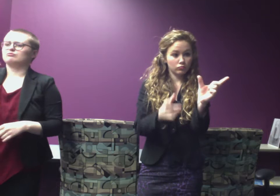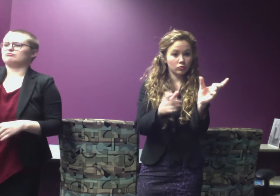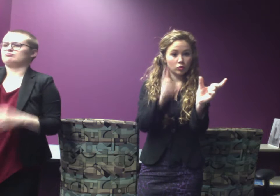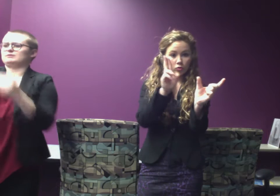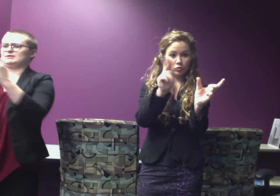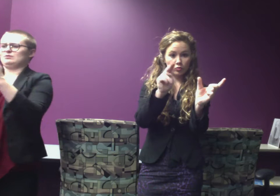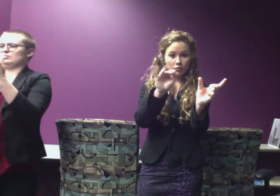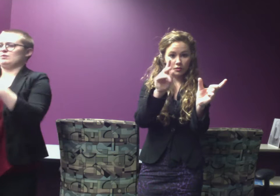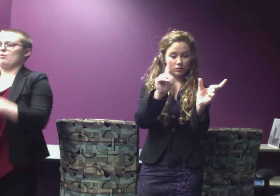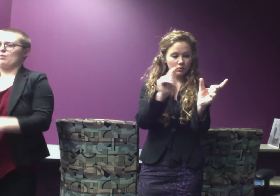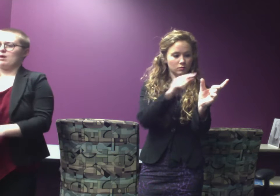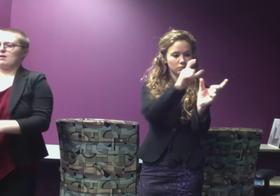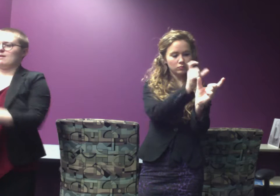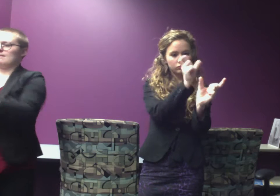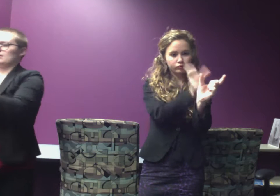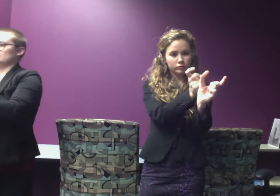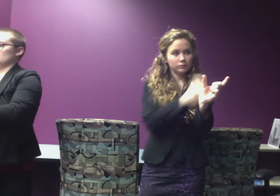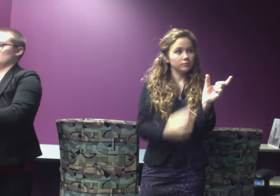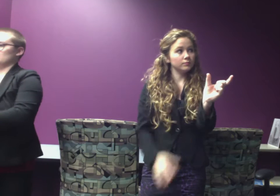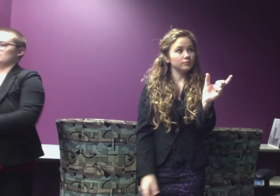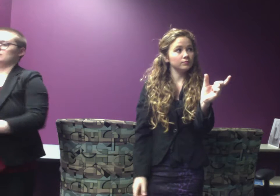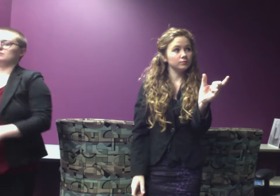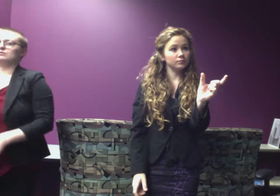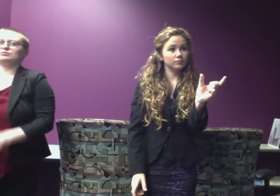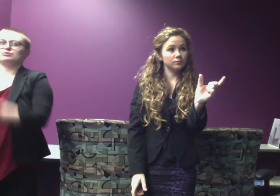I add that onto the 1.